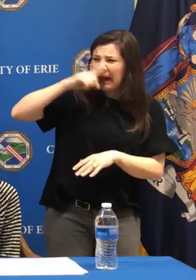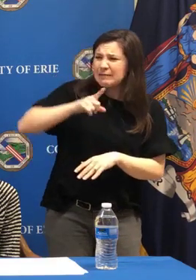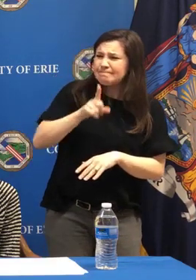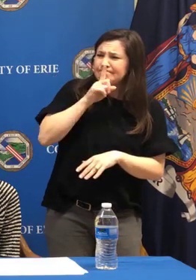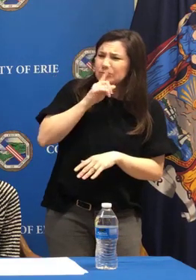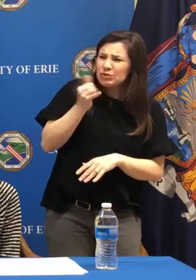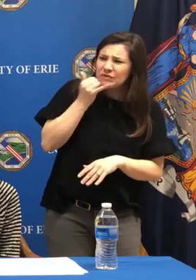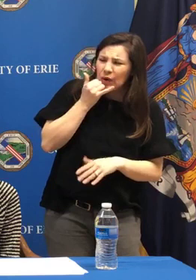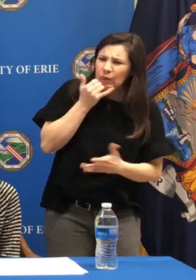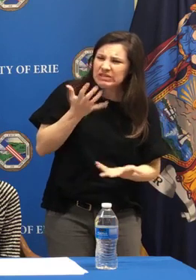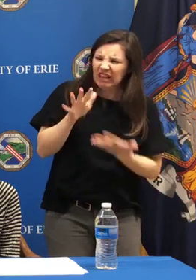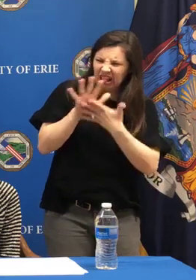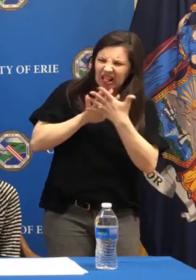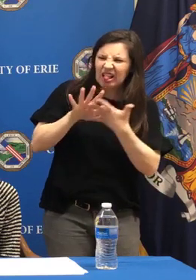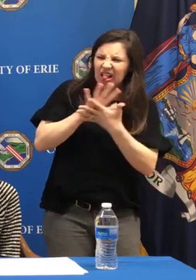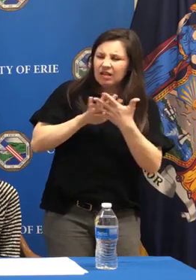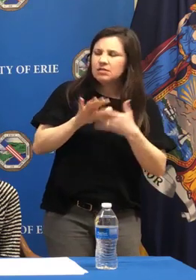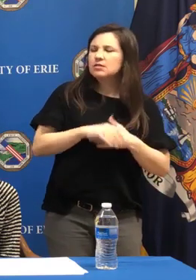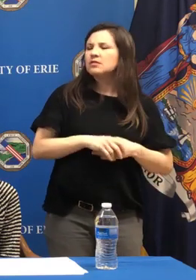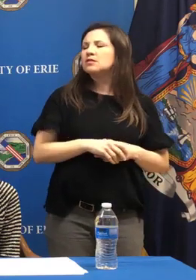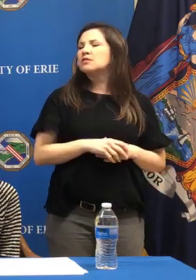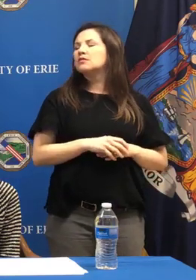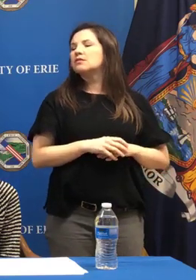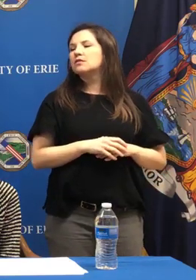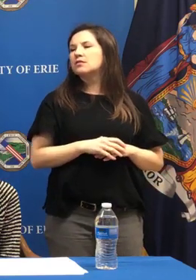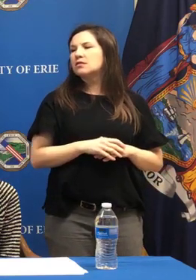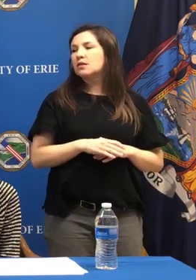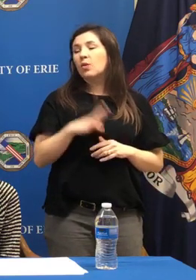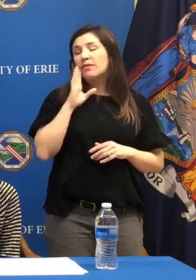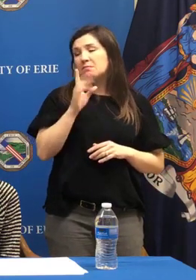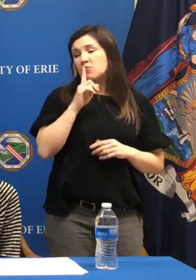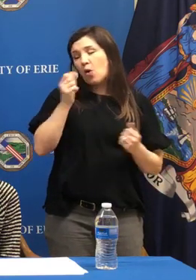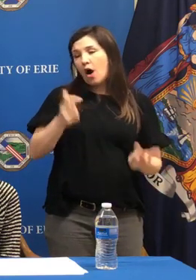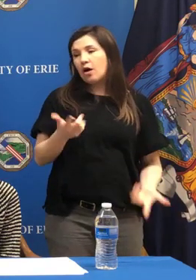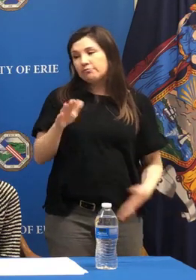if you're not on, otherwise we'll have to mute you all.